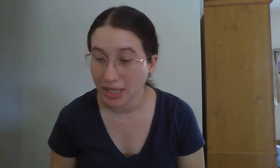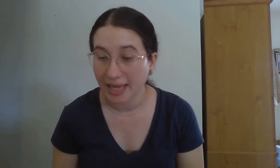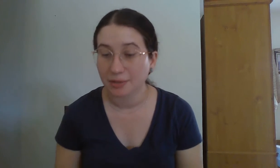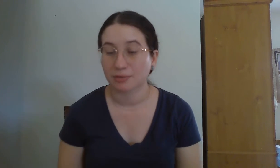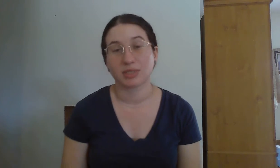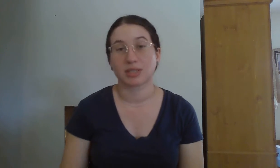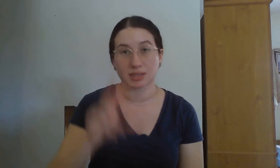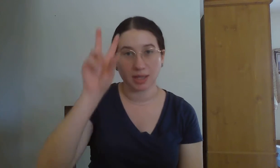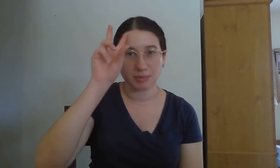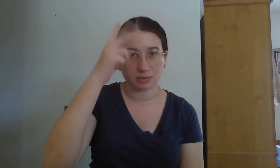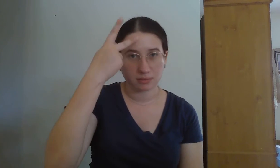Misunderstand or misconception.